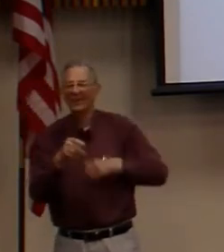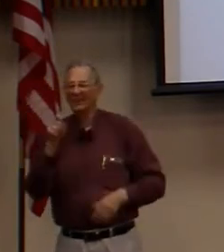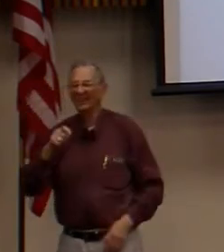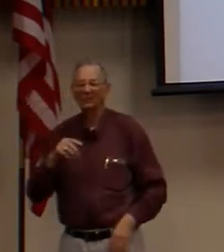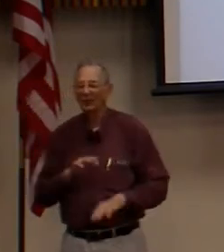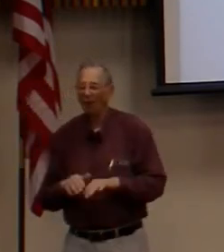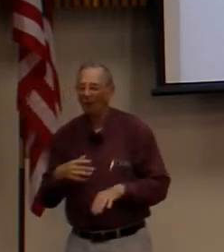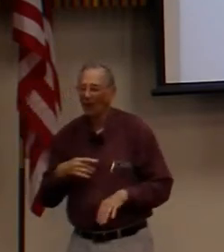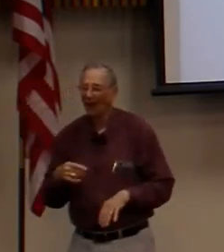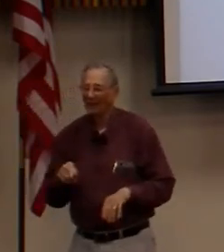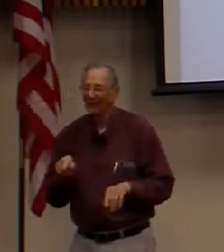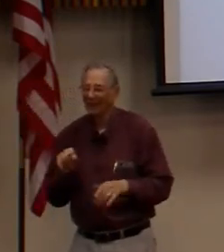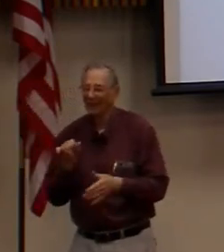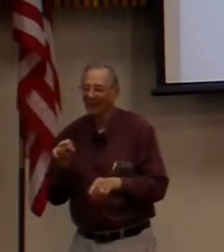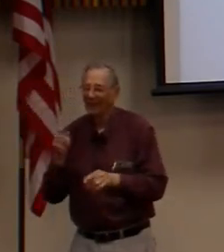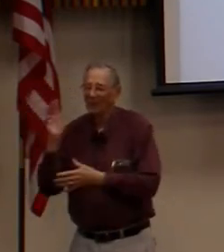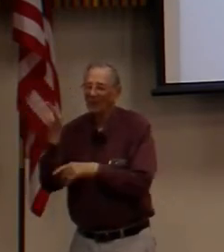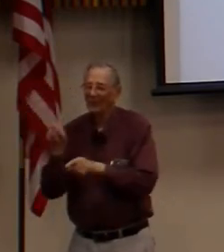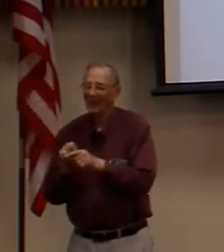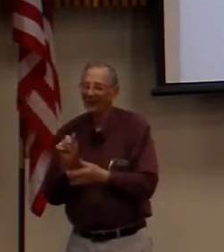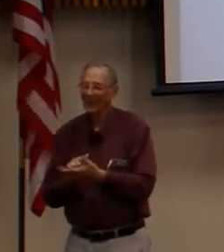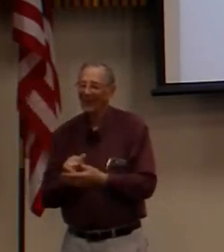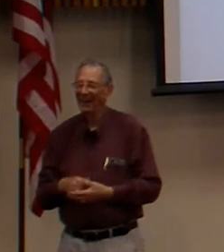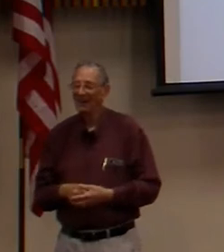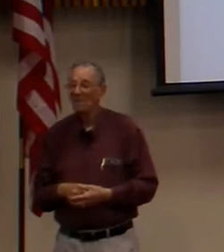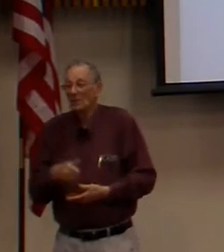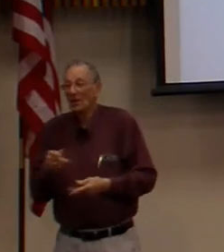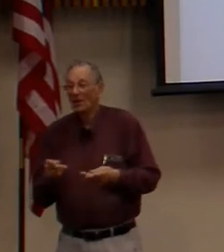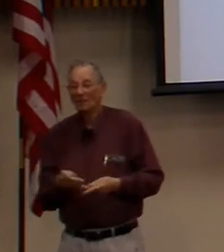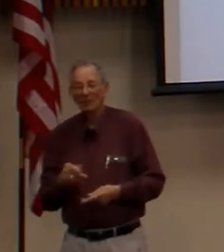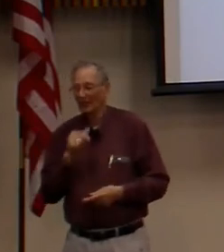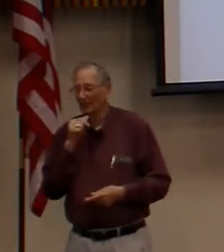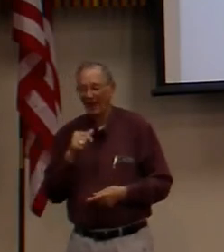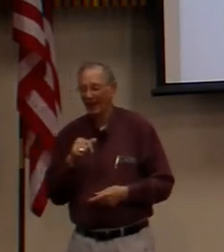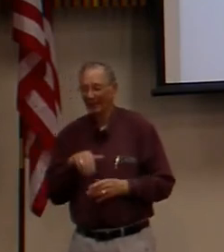you don't find this, right? maybe in other places, but